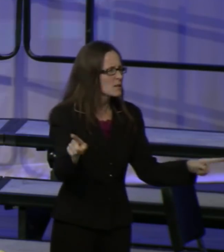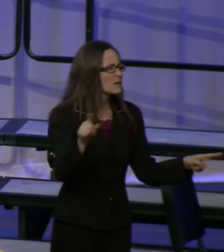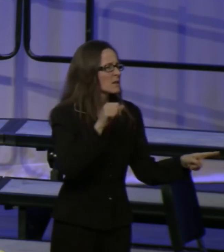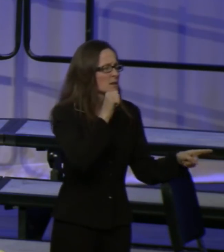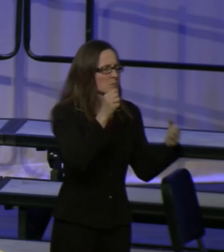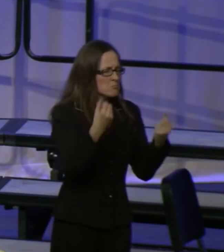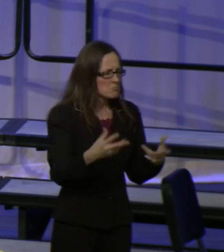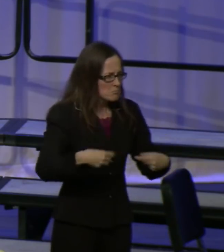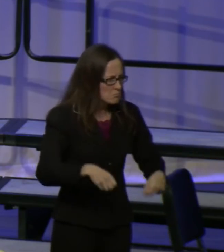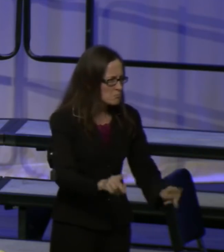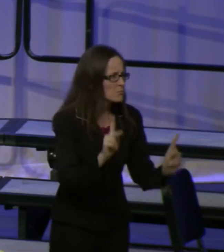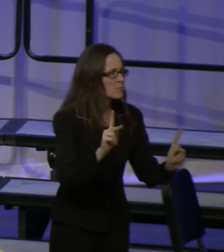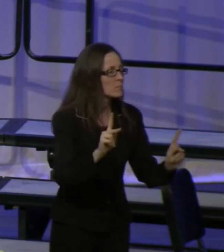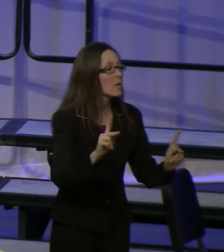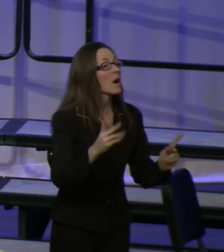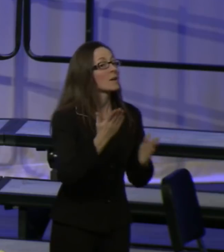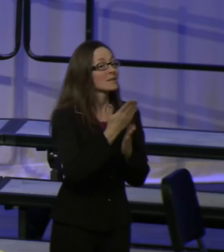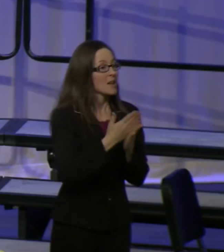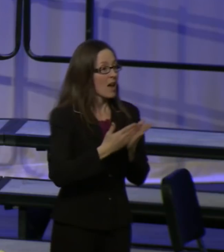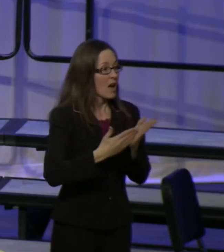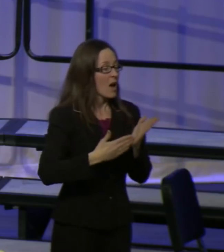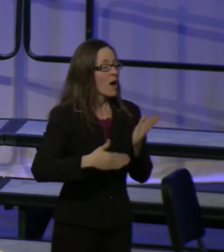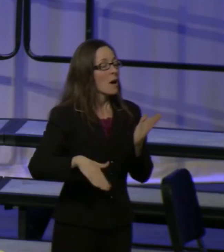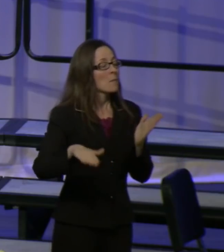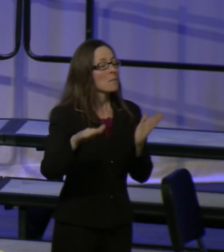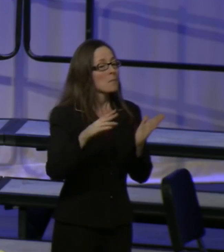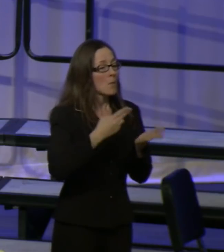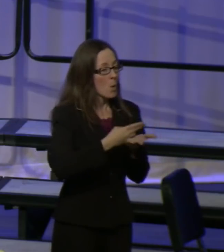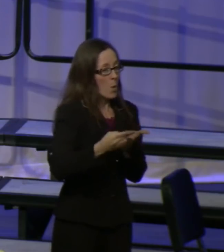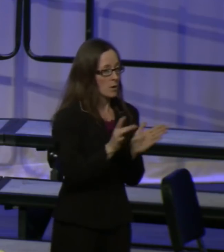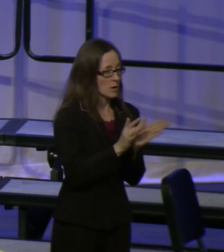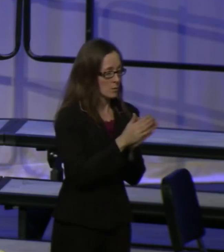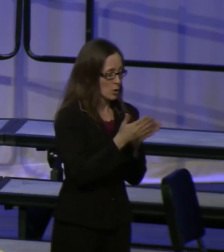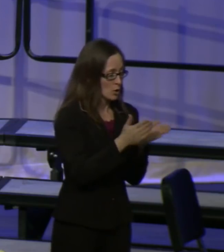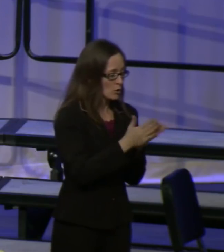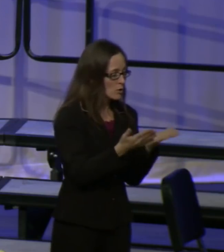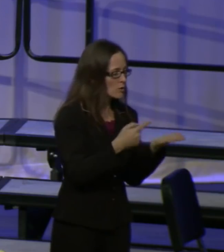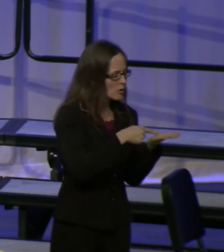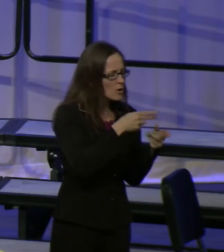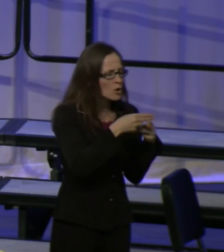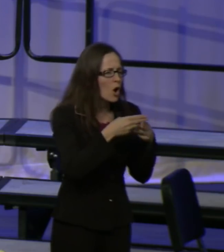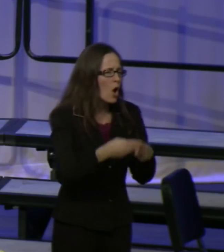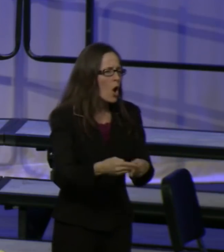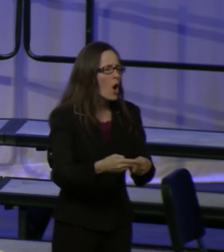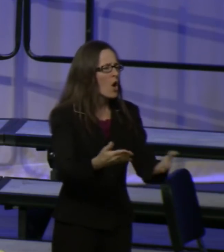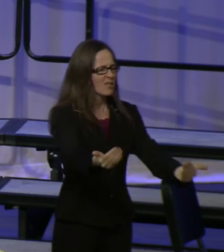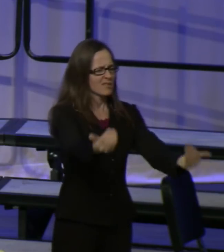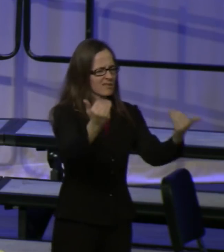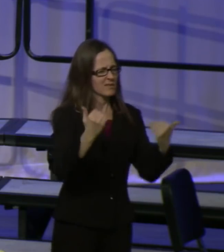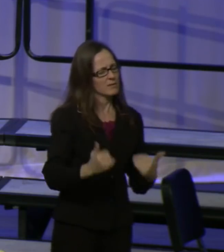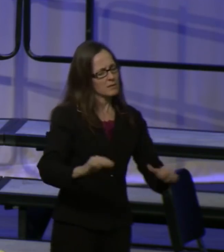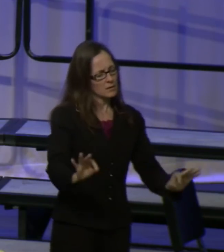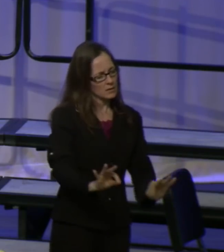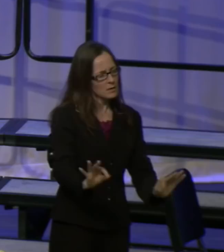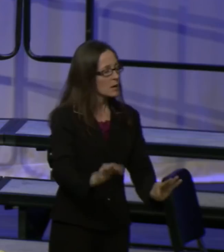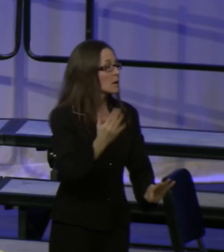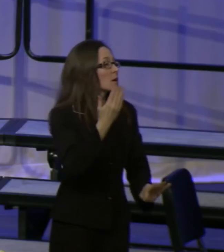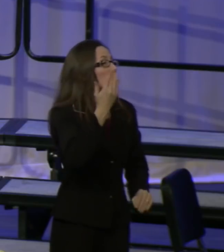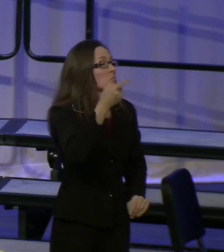scriptures call the least of us, know that their leaders are concerned for their well-being